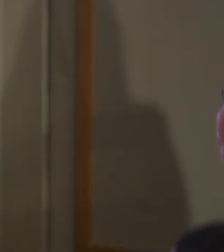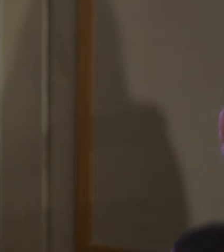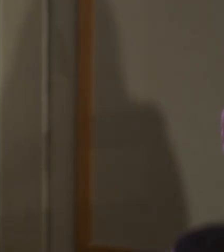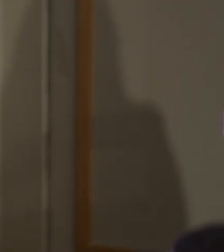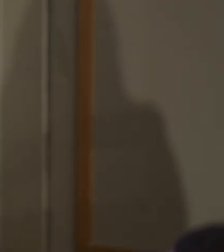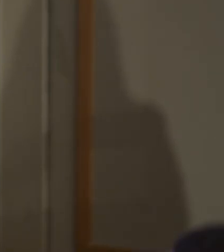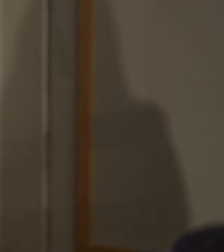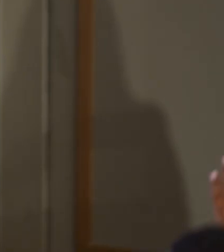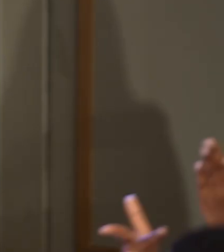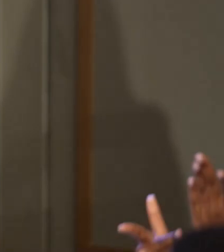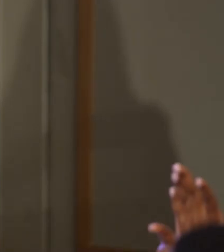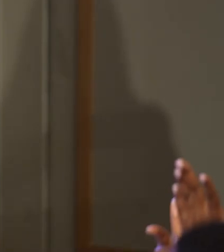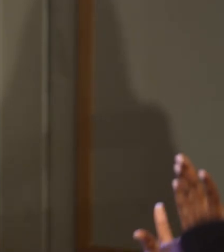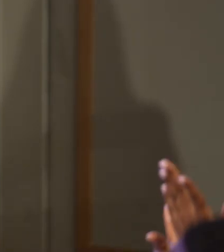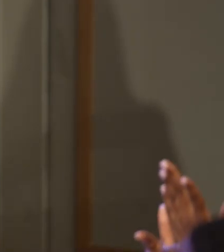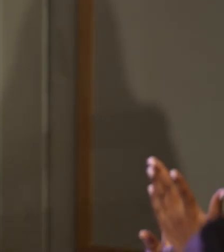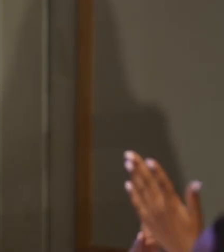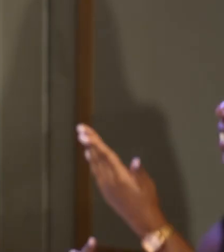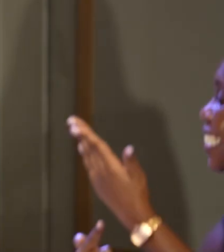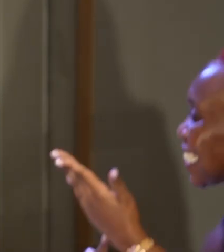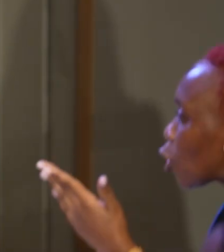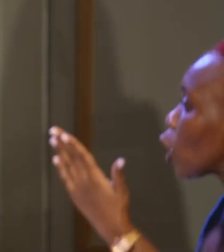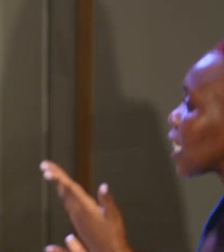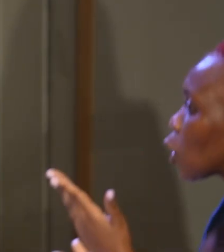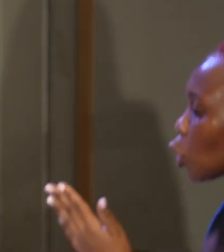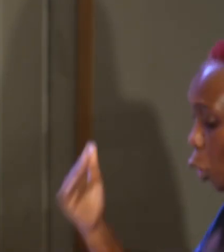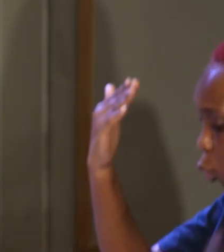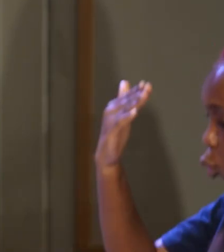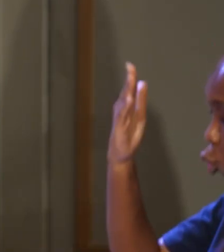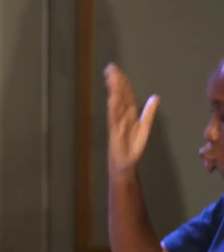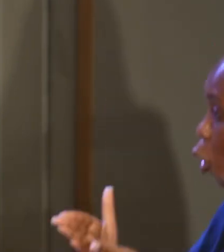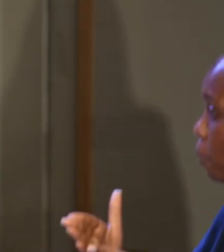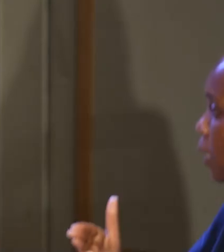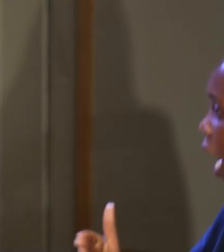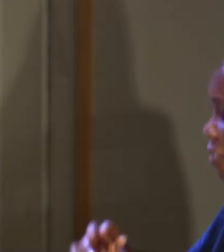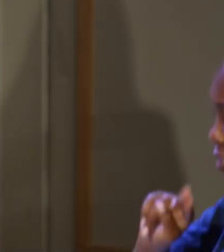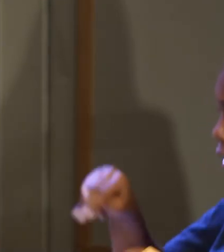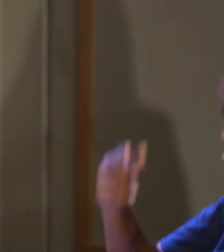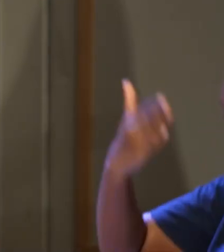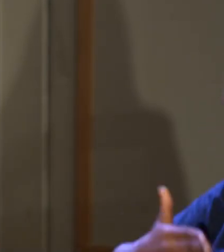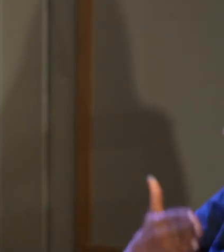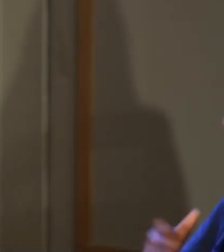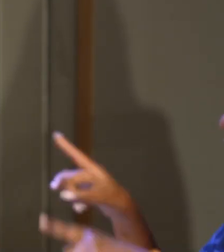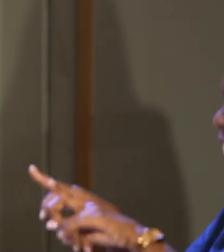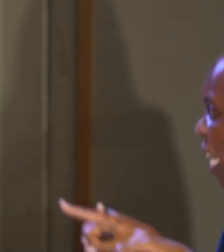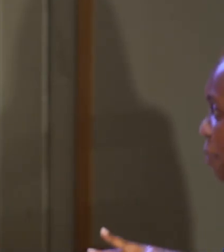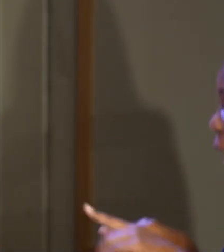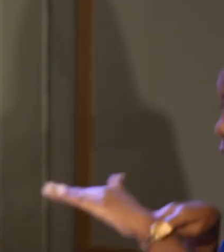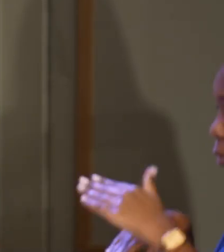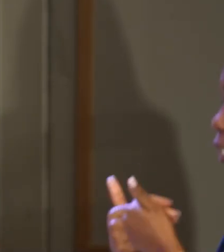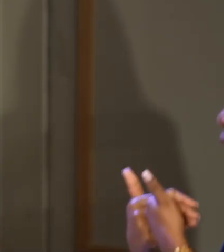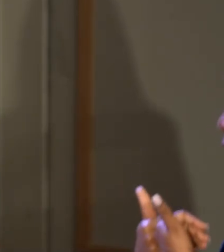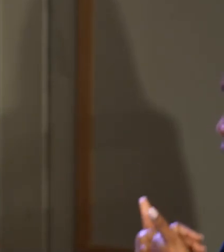So digital technology doesn't stop us at national borders, as mentioned, and neither does accessibility challenges.